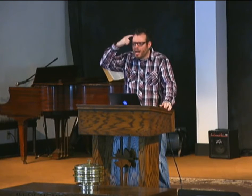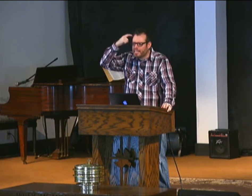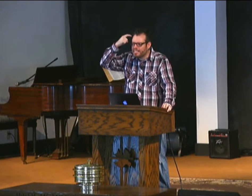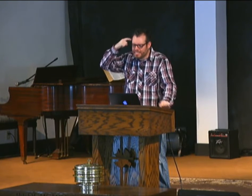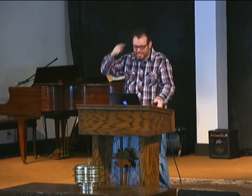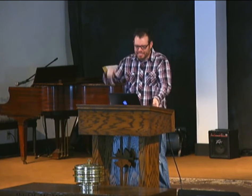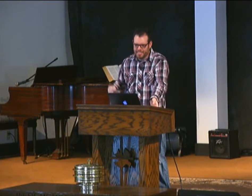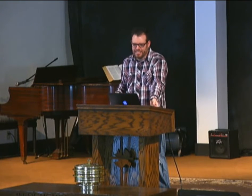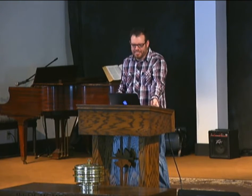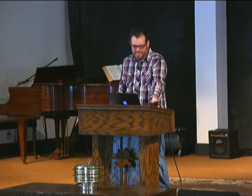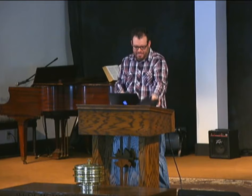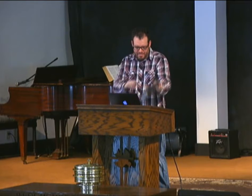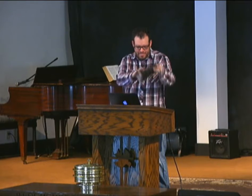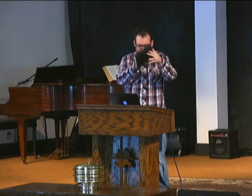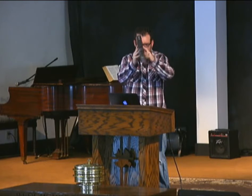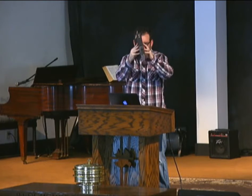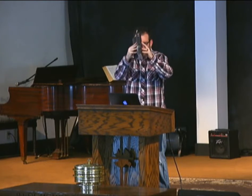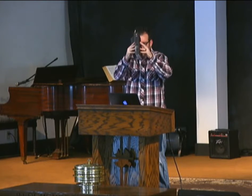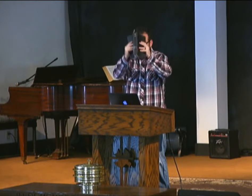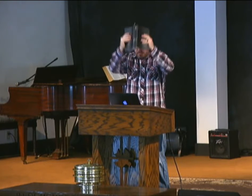Guard your minds.